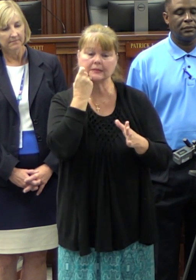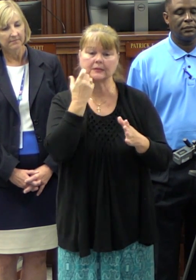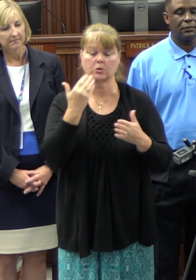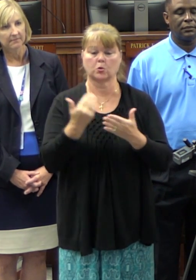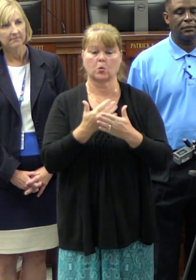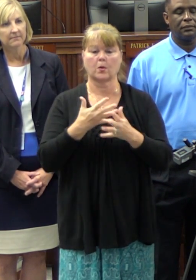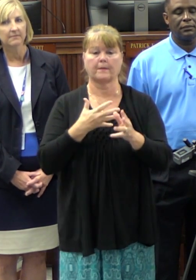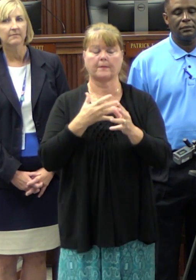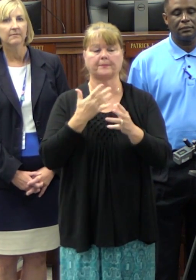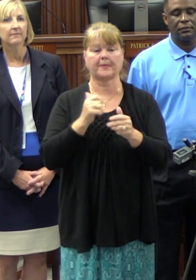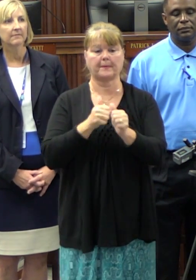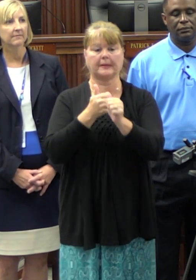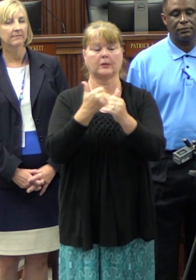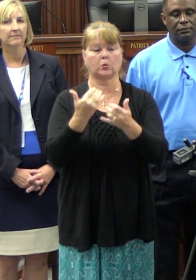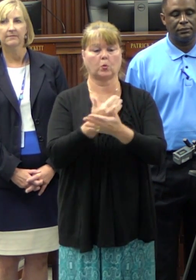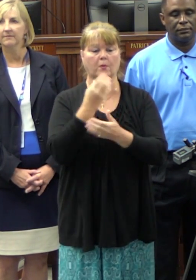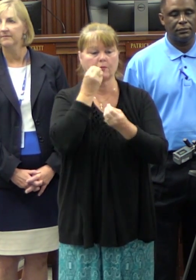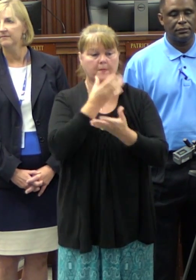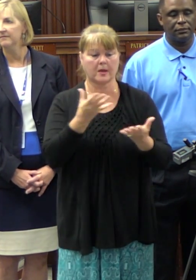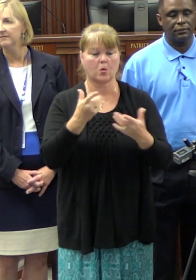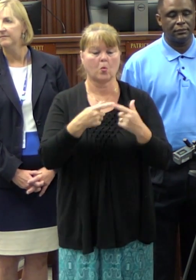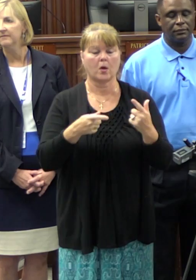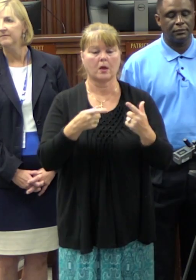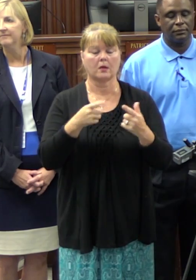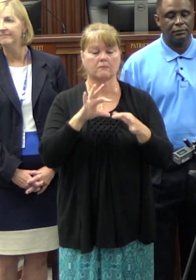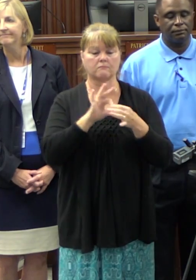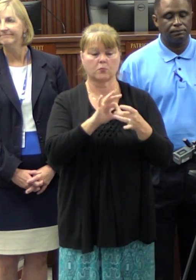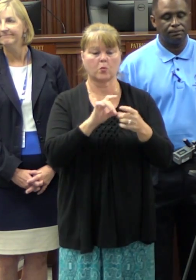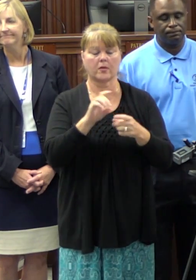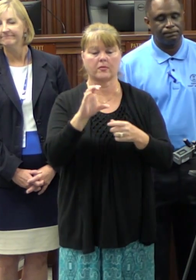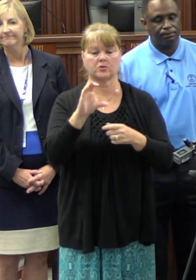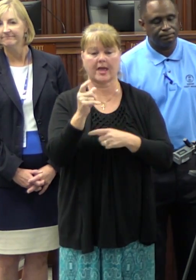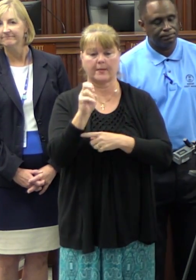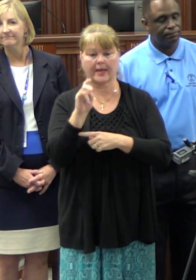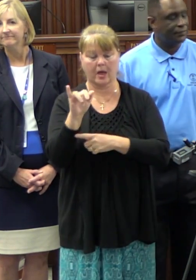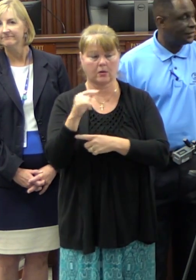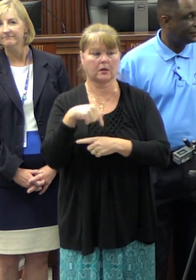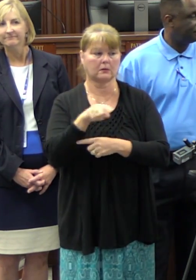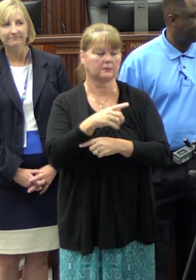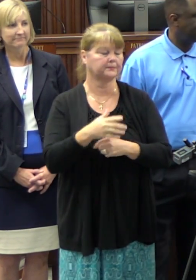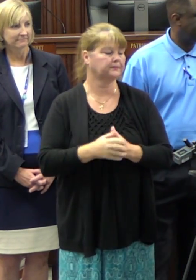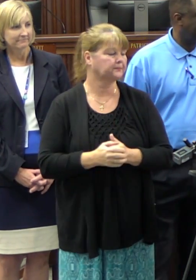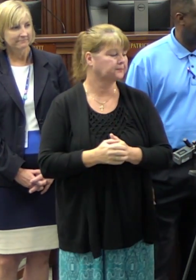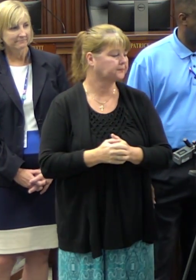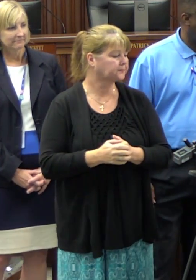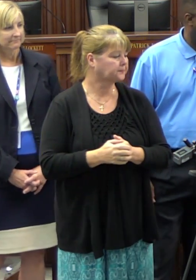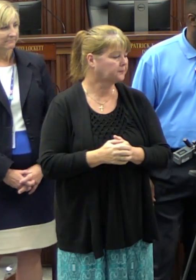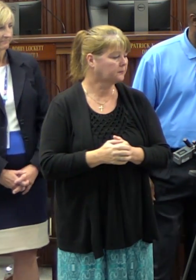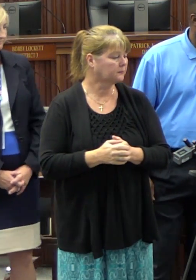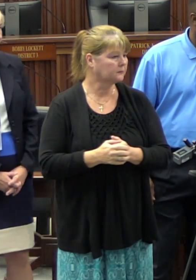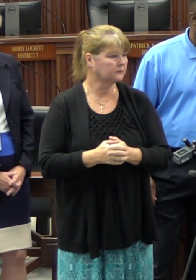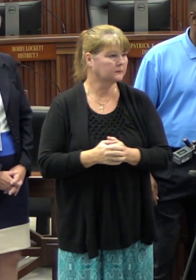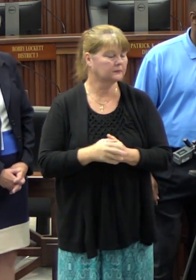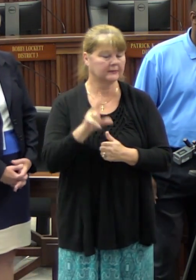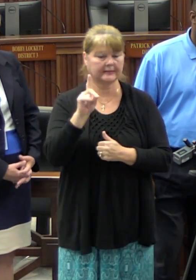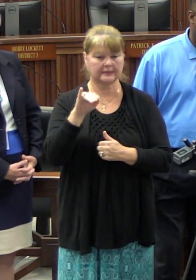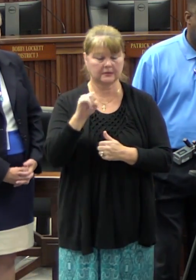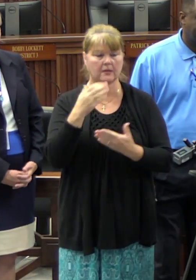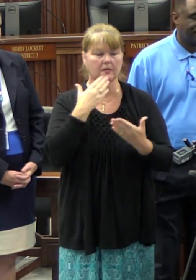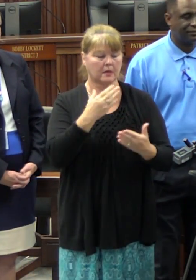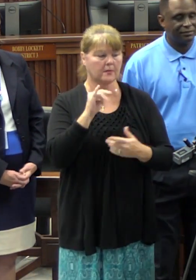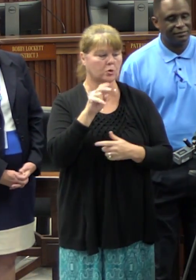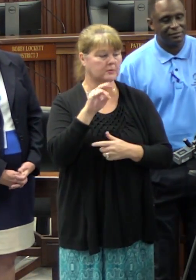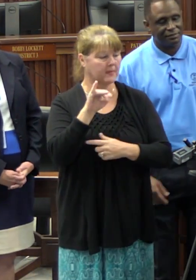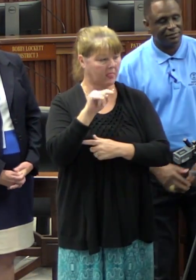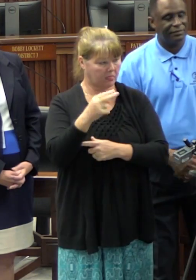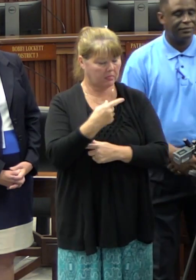updated information as it relates directly with Chatham County and our municipality. So, Dennis, if you would. Thank you, Mr.